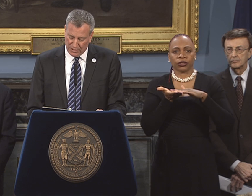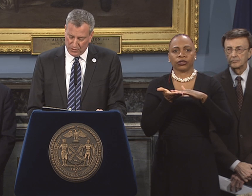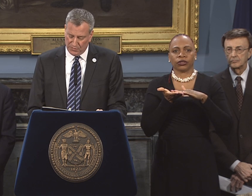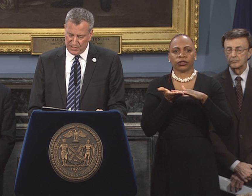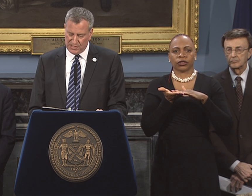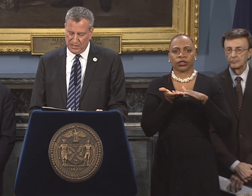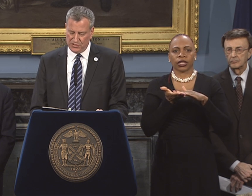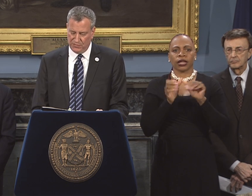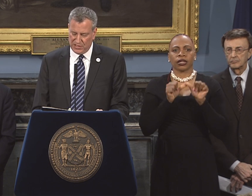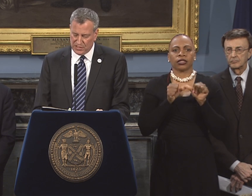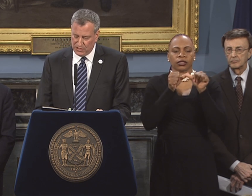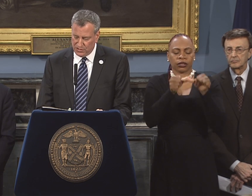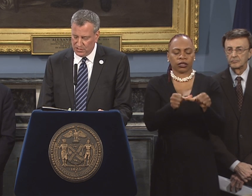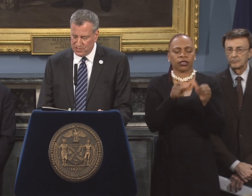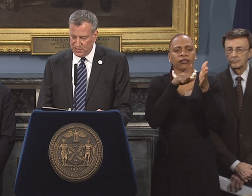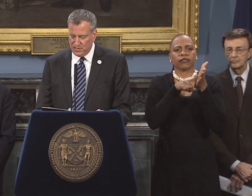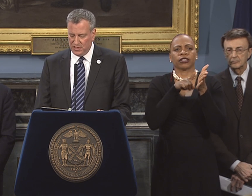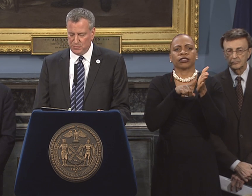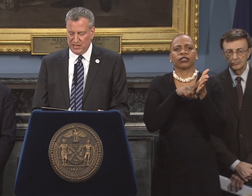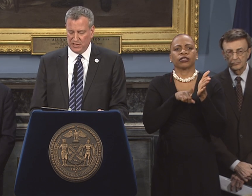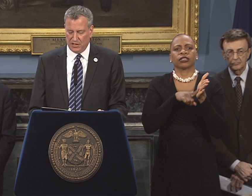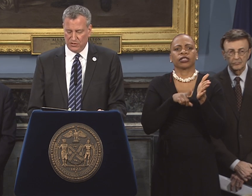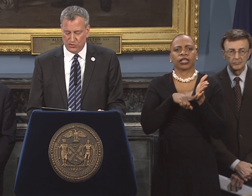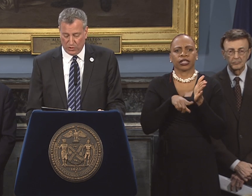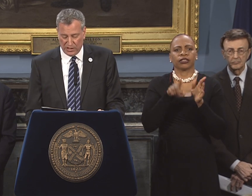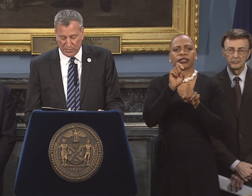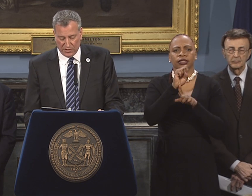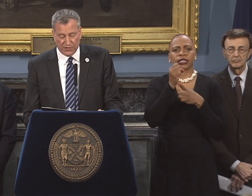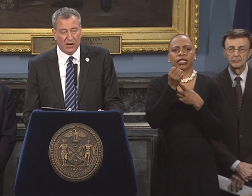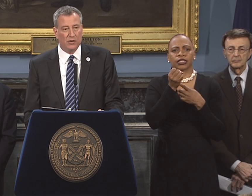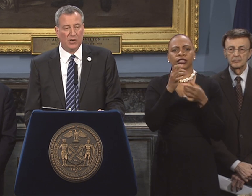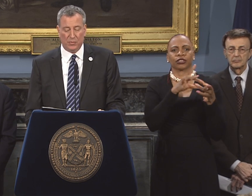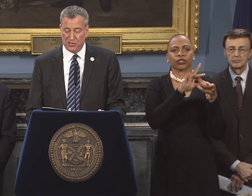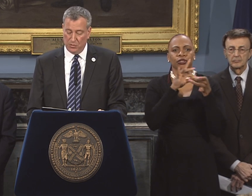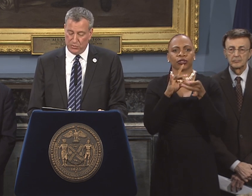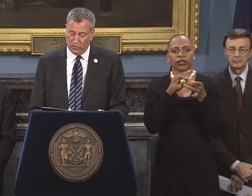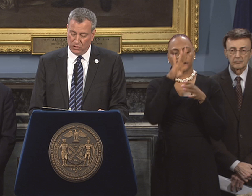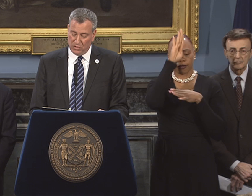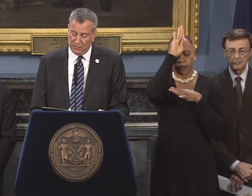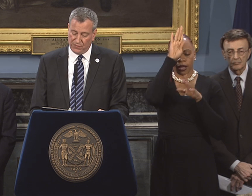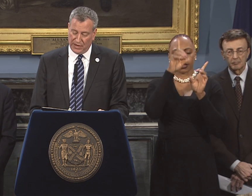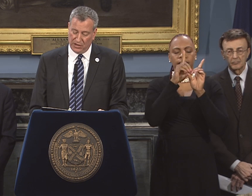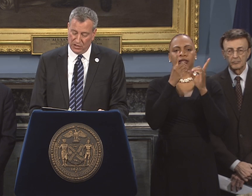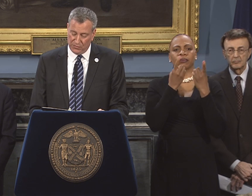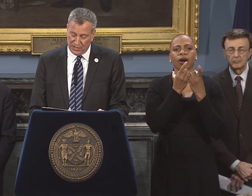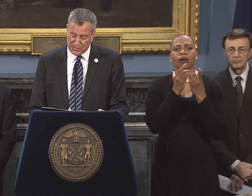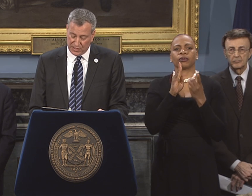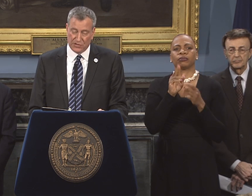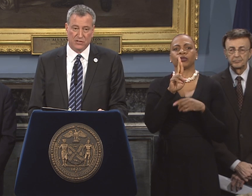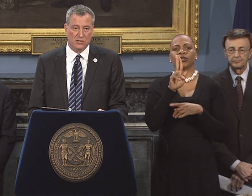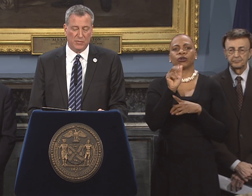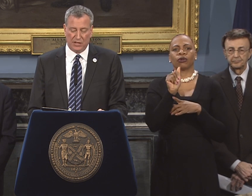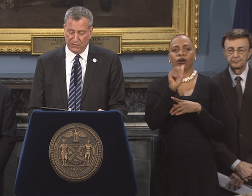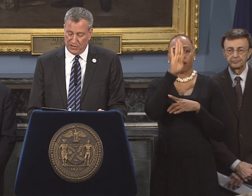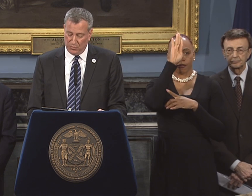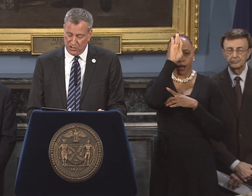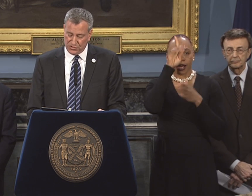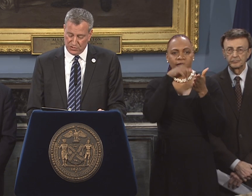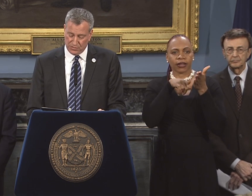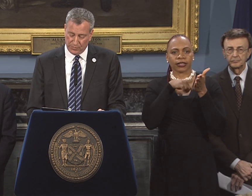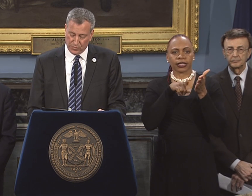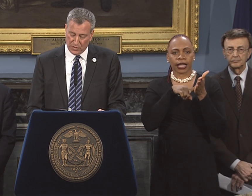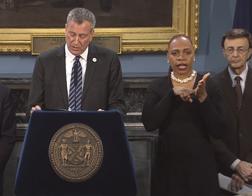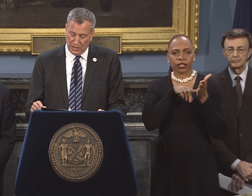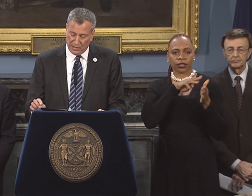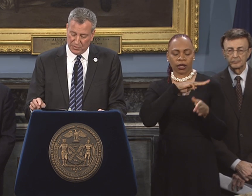and the ongoing investigation. Investigation of this incident is being conducted jointly by the Fire Department's Bureau of Fire Investigations, meaning the fire